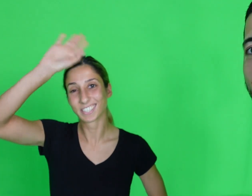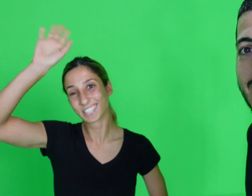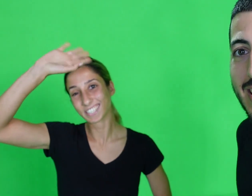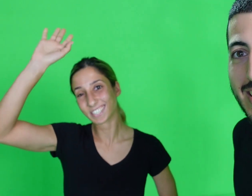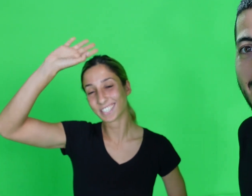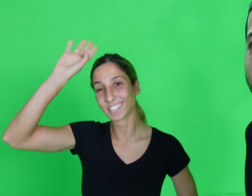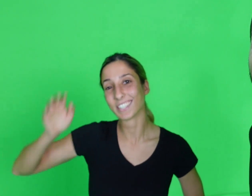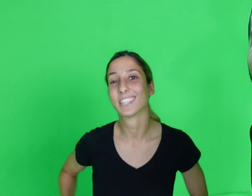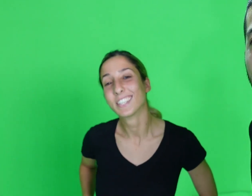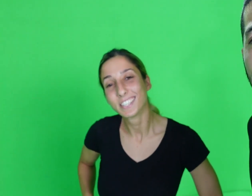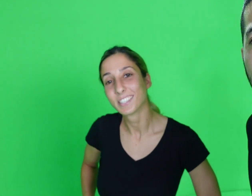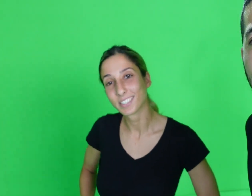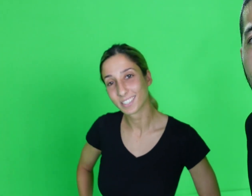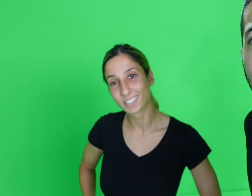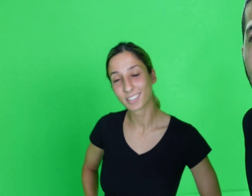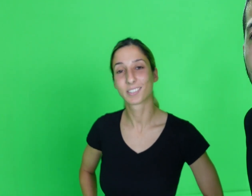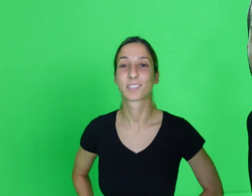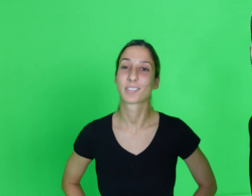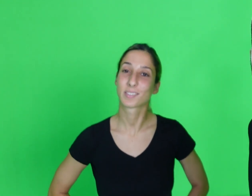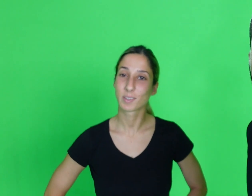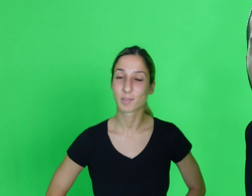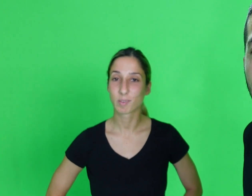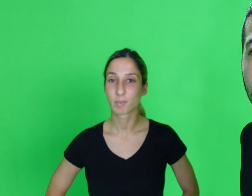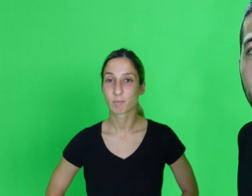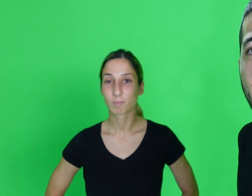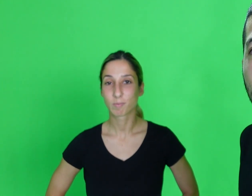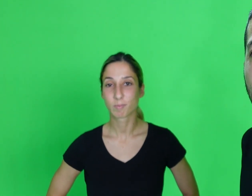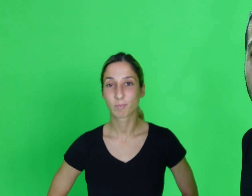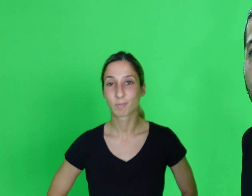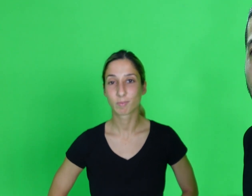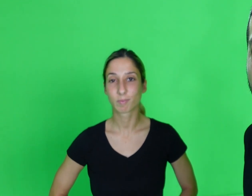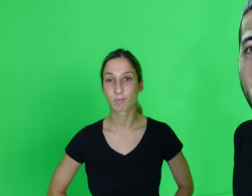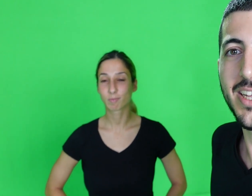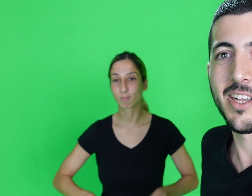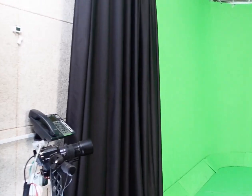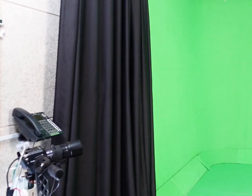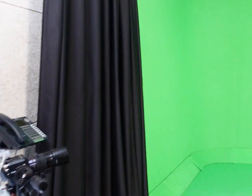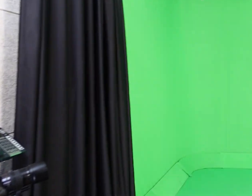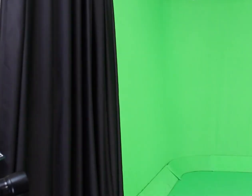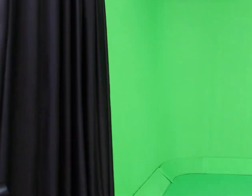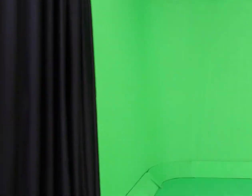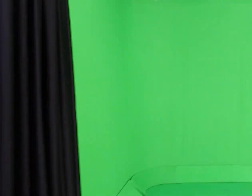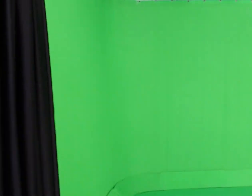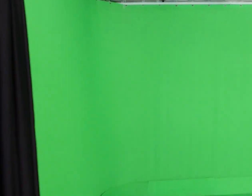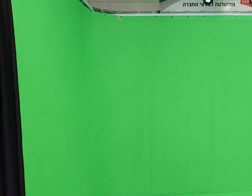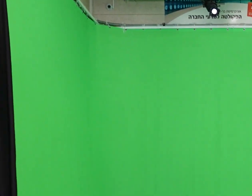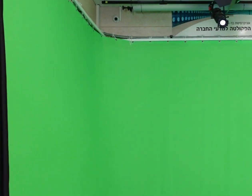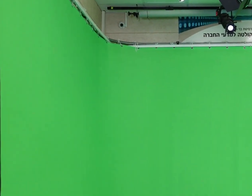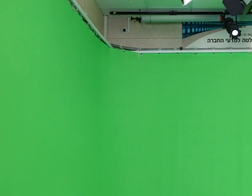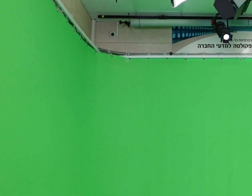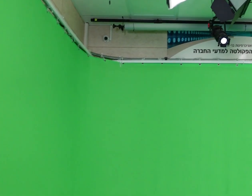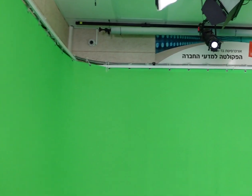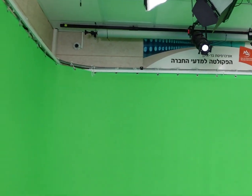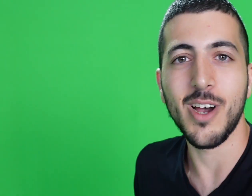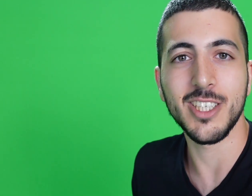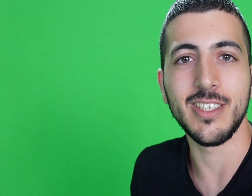Ghazuli who is an Israeli sign language interpreter and today we're going to record some sign language videos in this great huge green room.